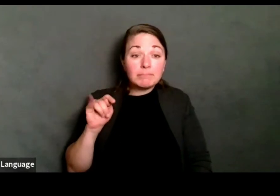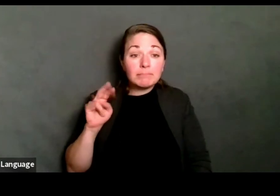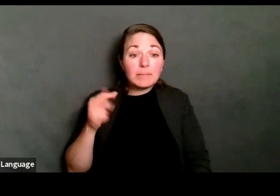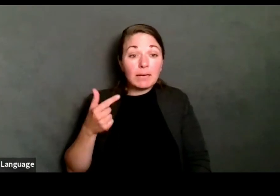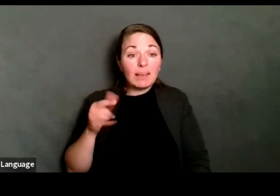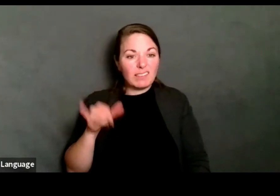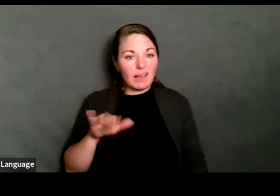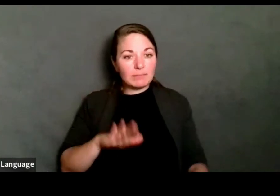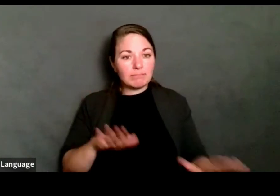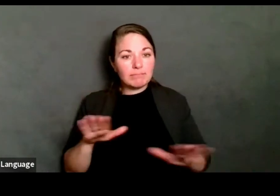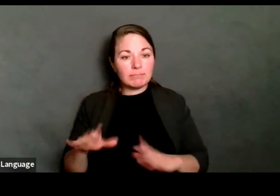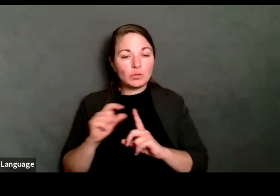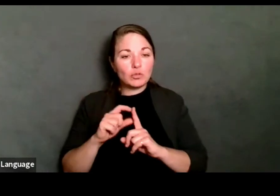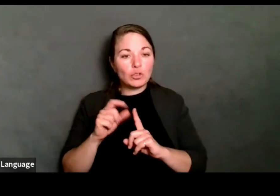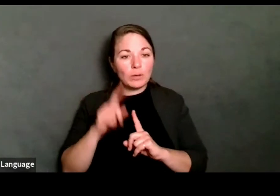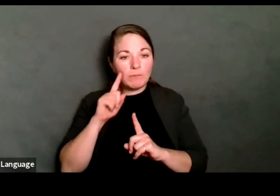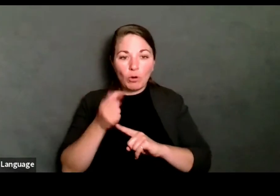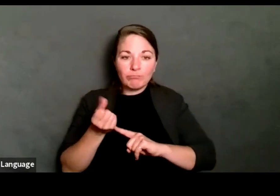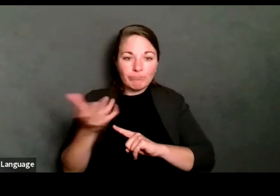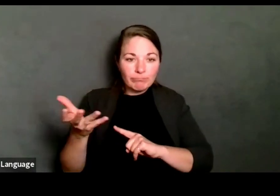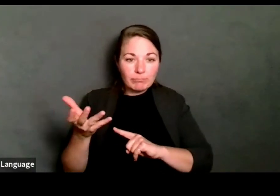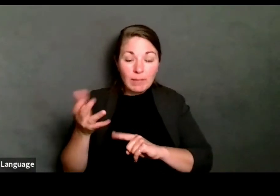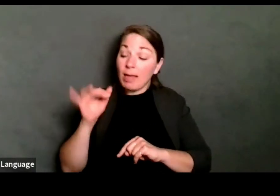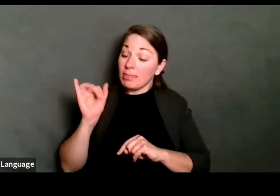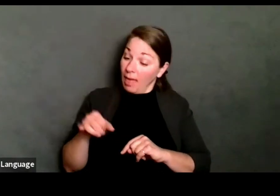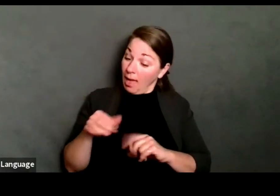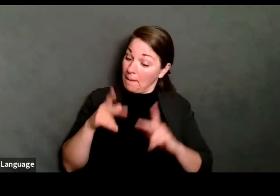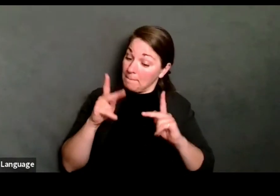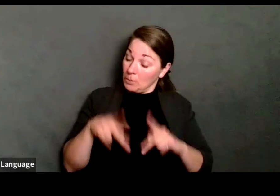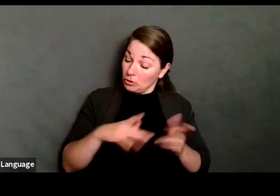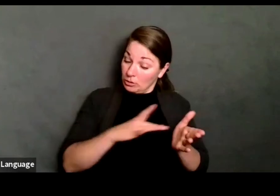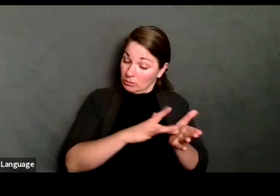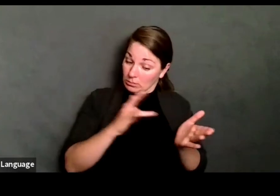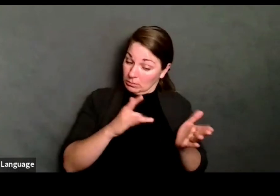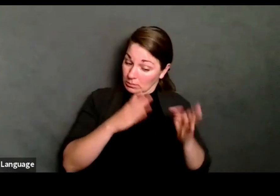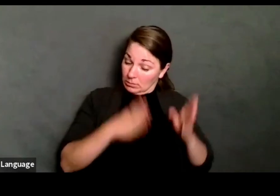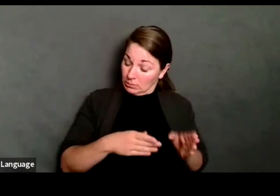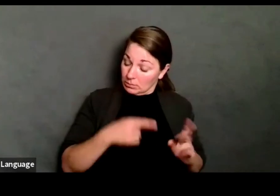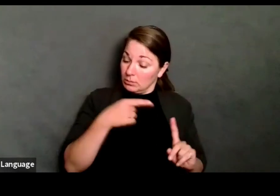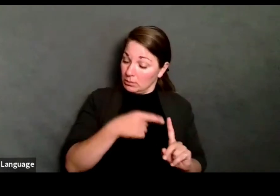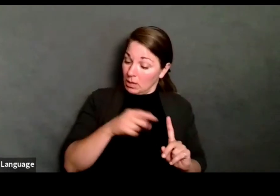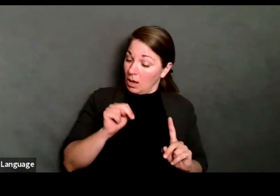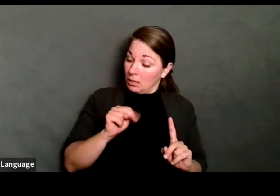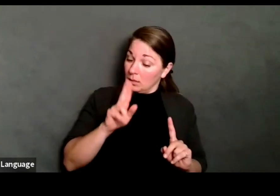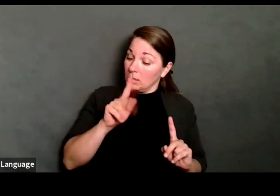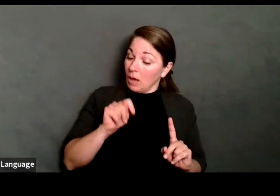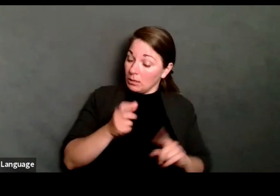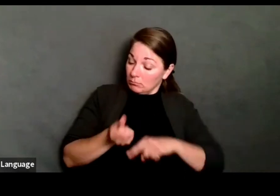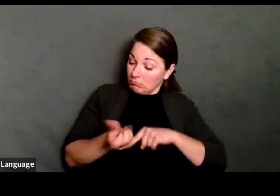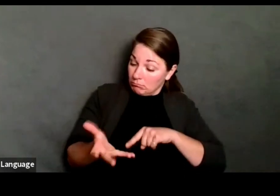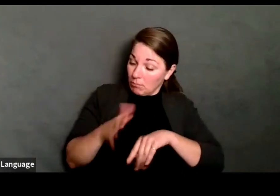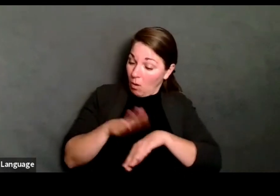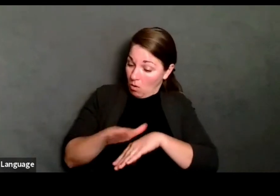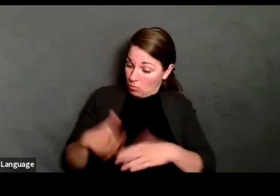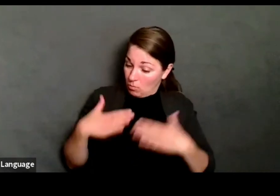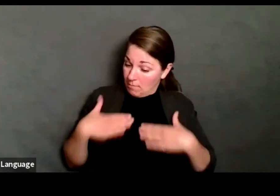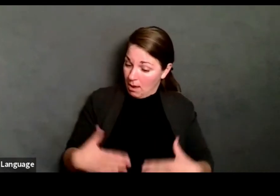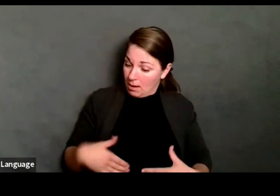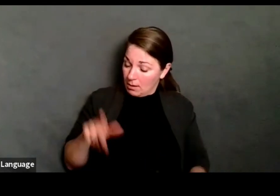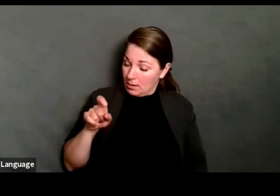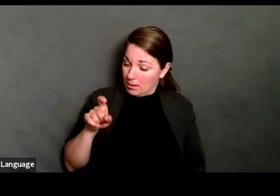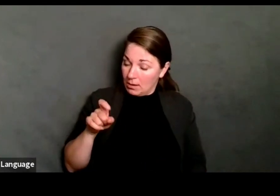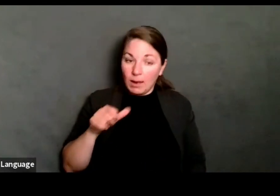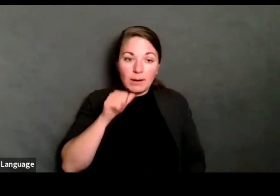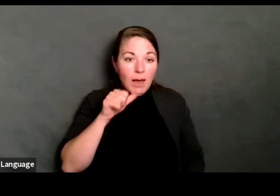having an ejaculation. Did the perpetrator nut anywhere on your body? Instead of shaming her for her